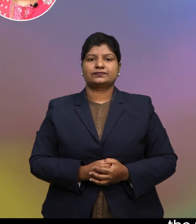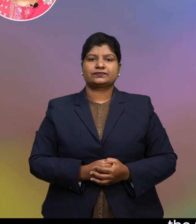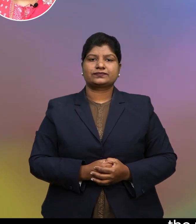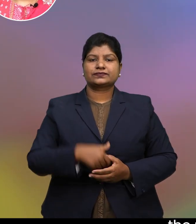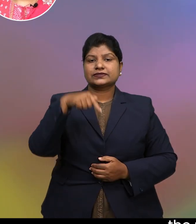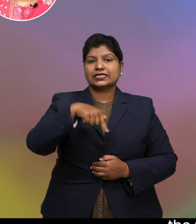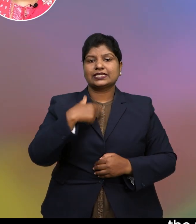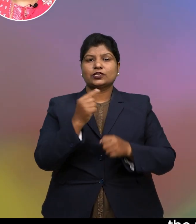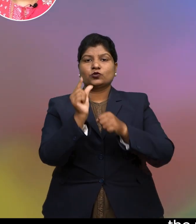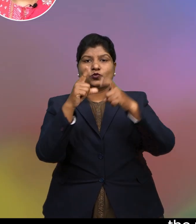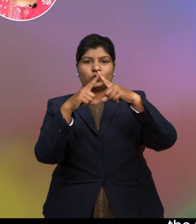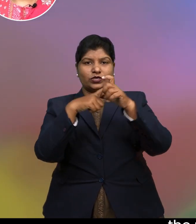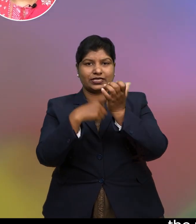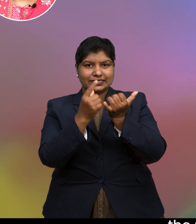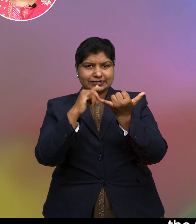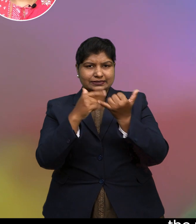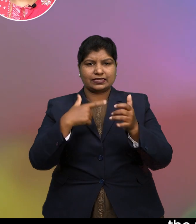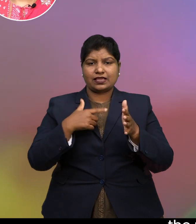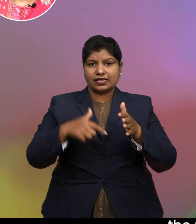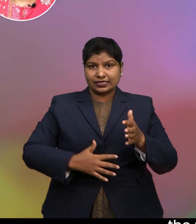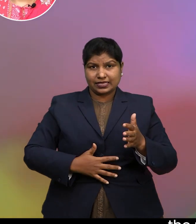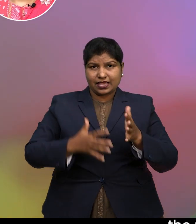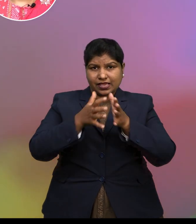the uterus expands up to